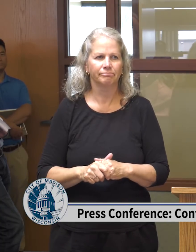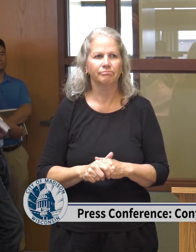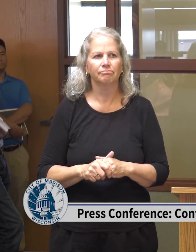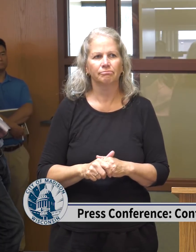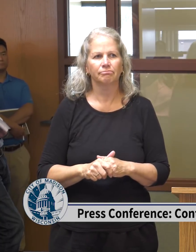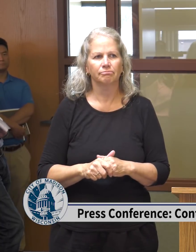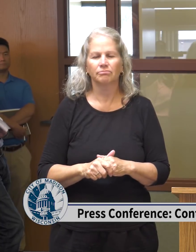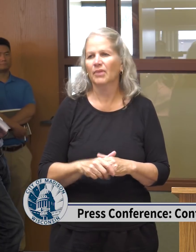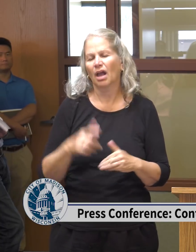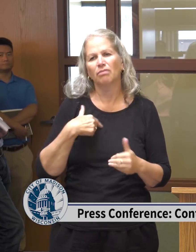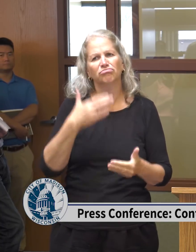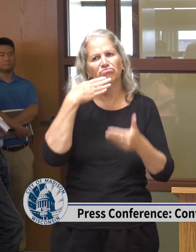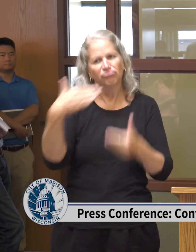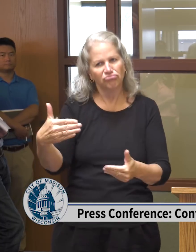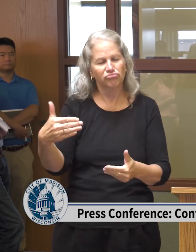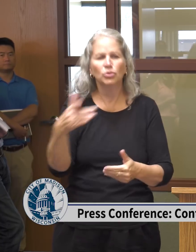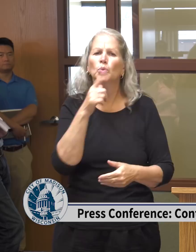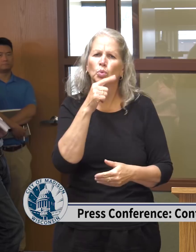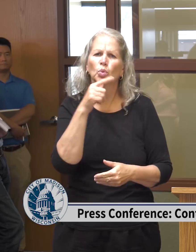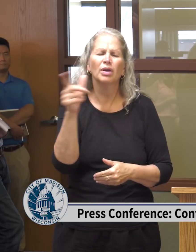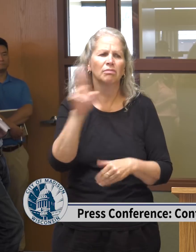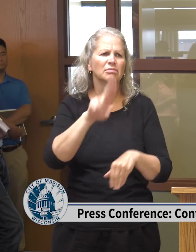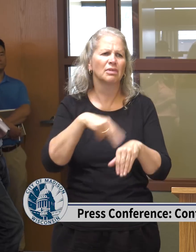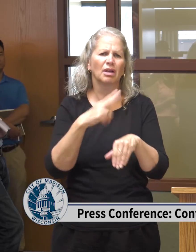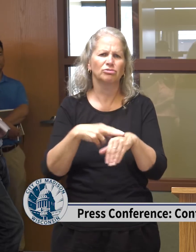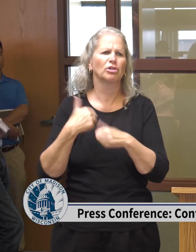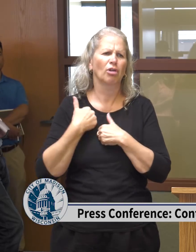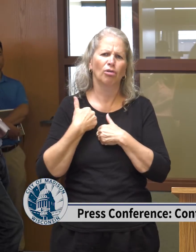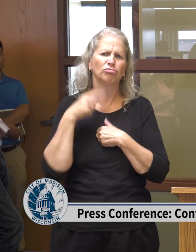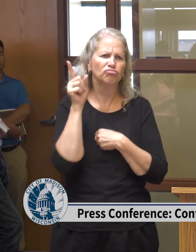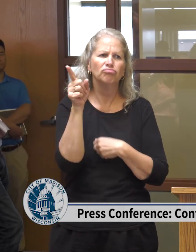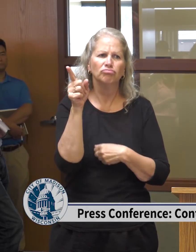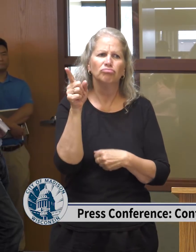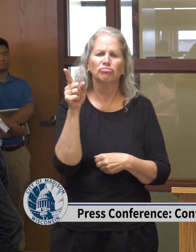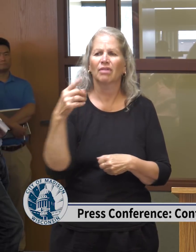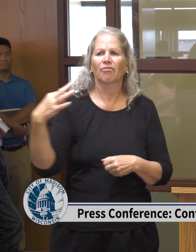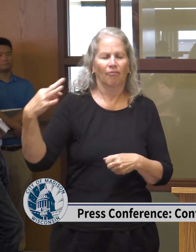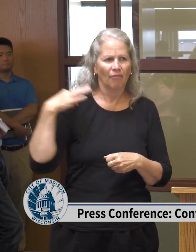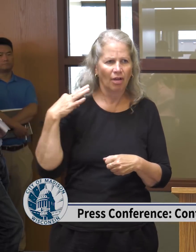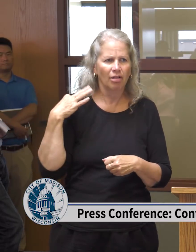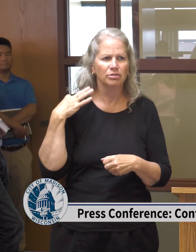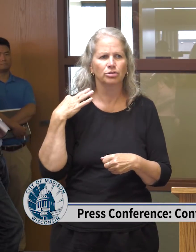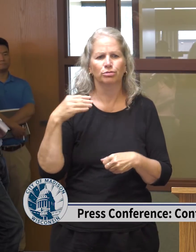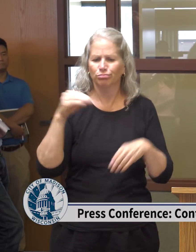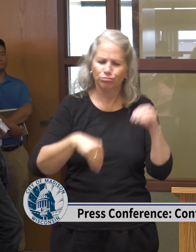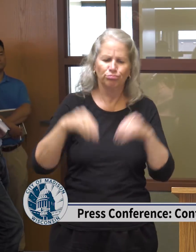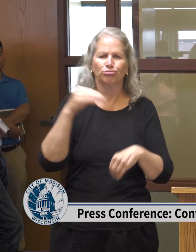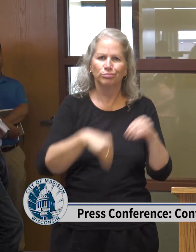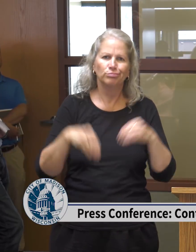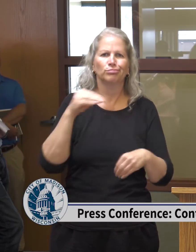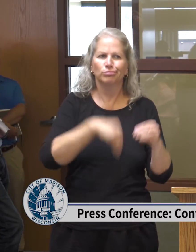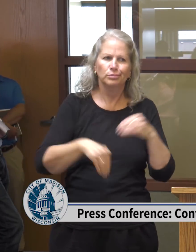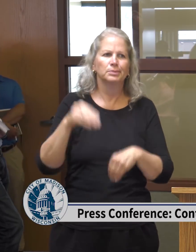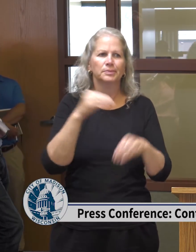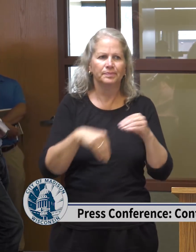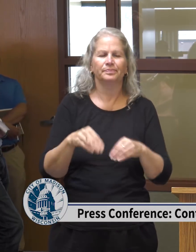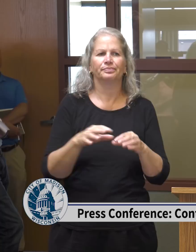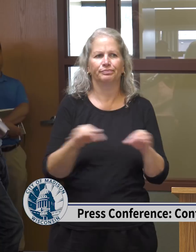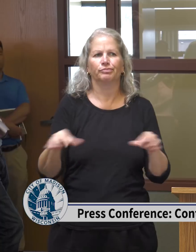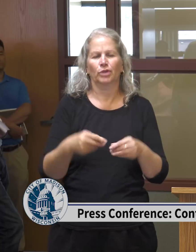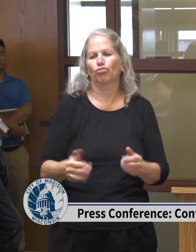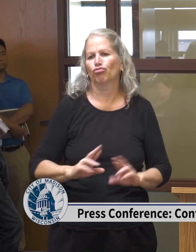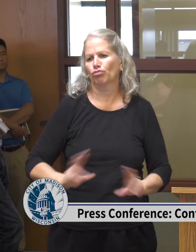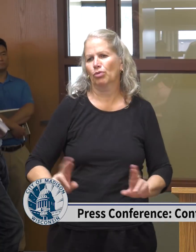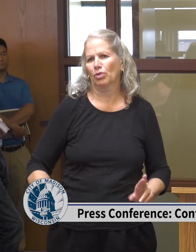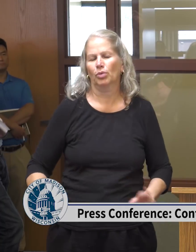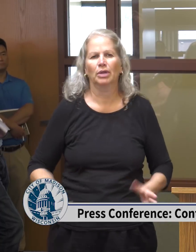get them distributed along with the city staff. The questions come up: what are we going to do with the